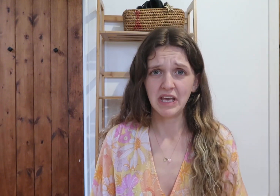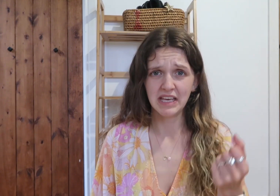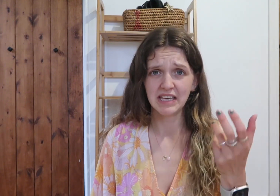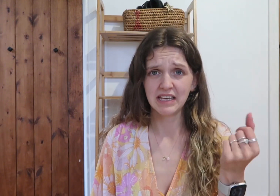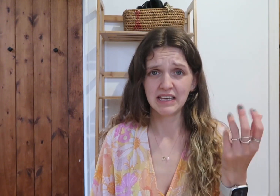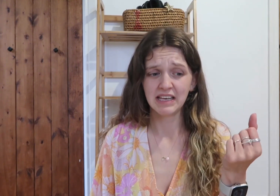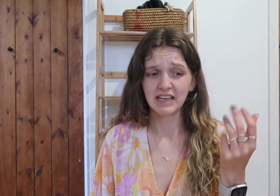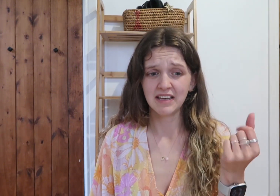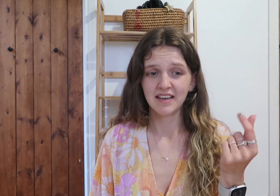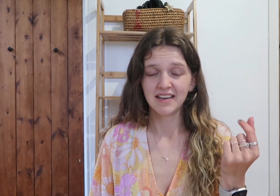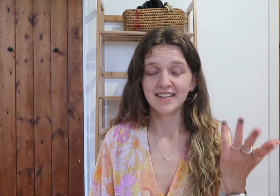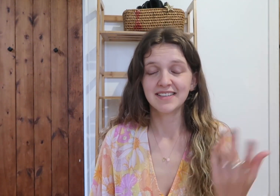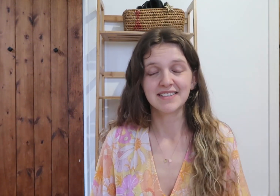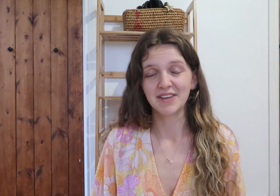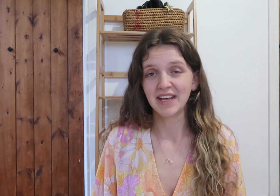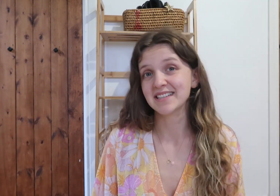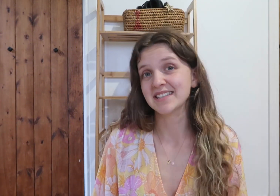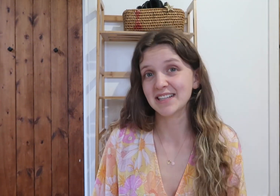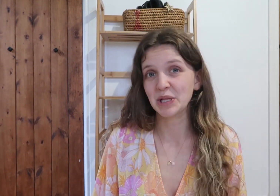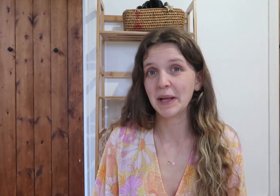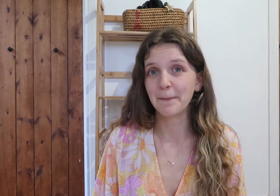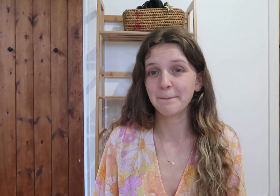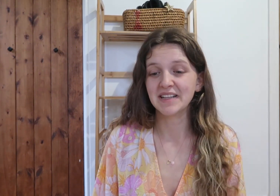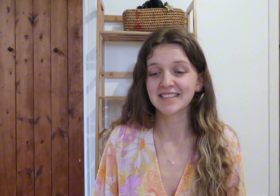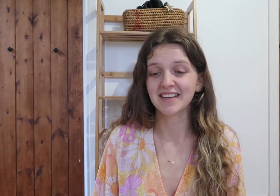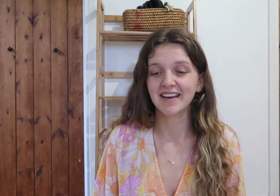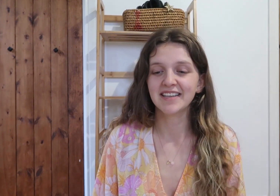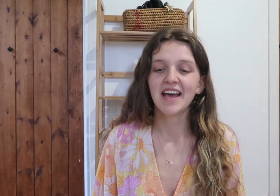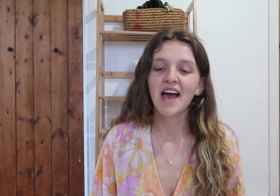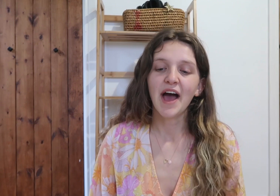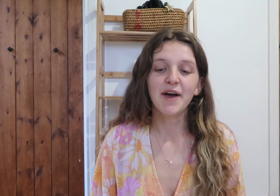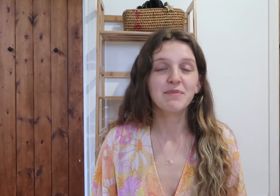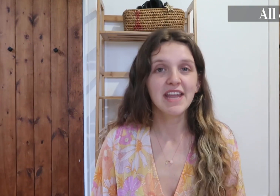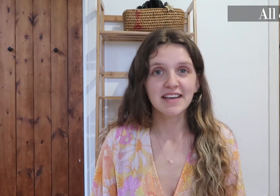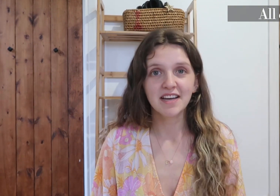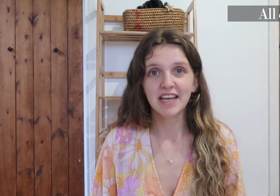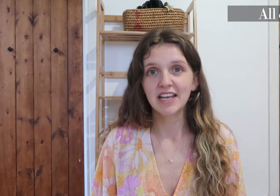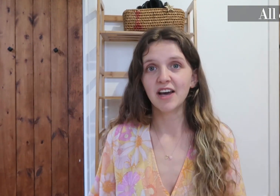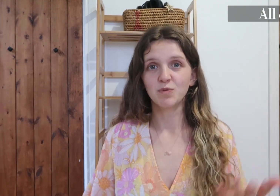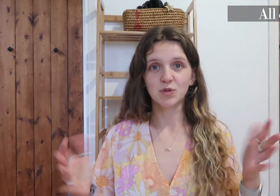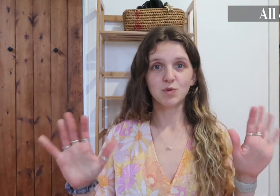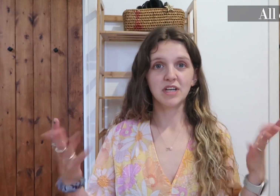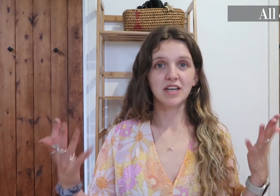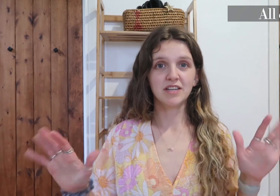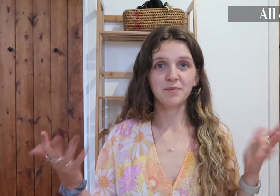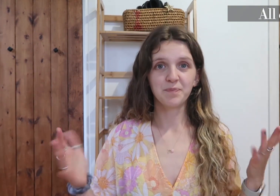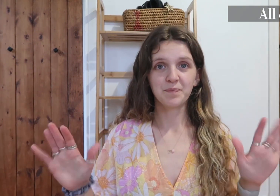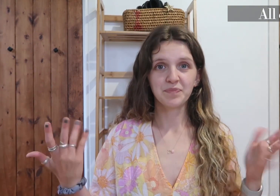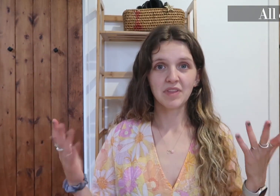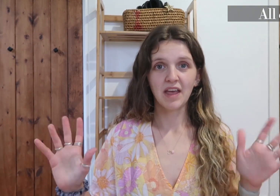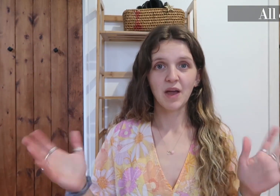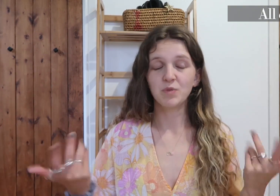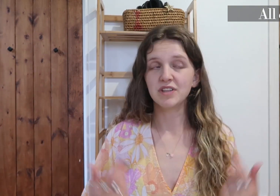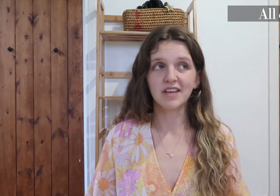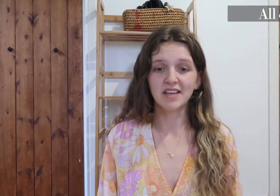booby. So that's his little milk sign. The next sign that he learnt was all done. We do this at the